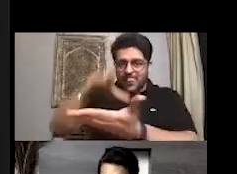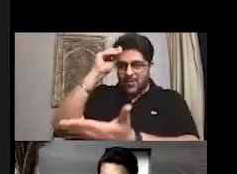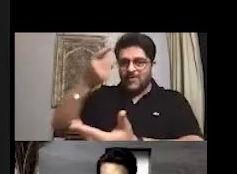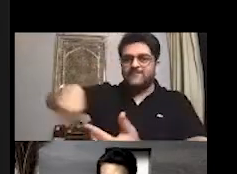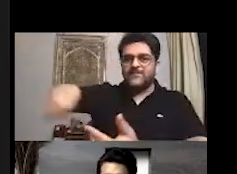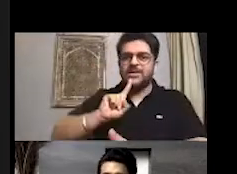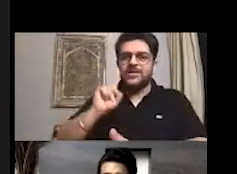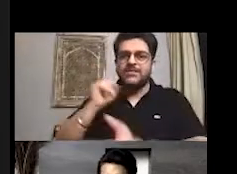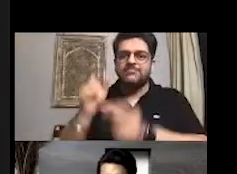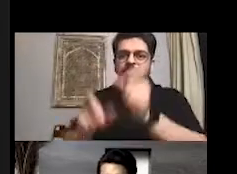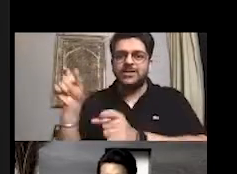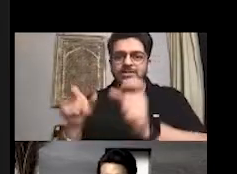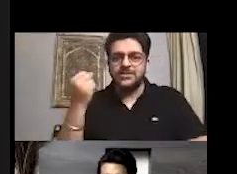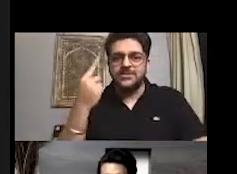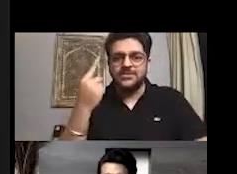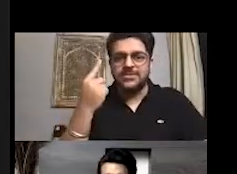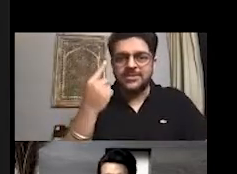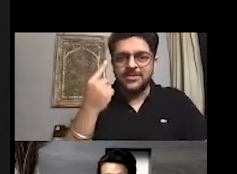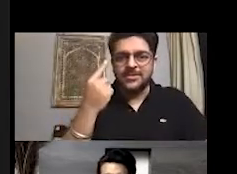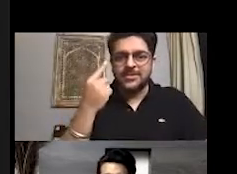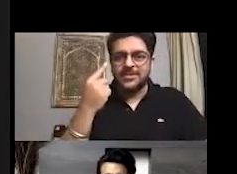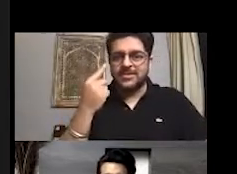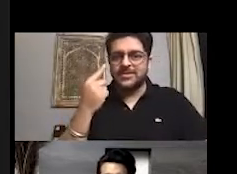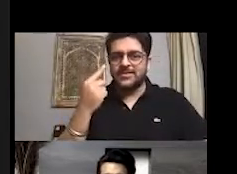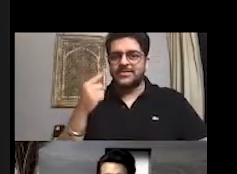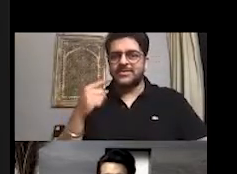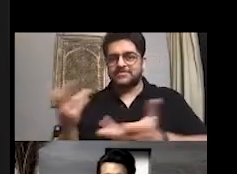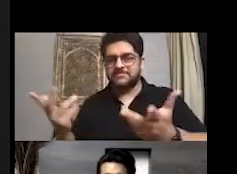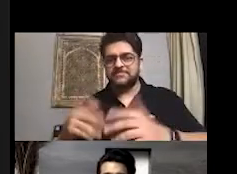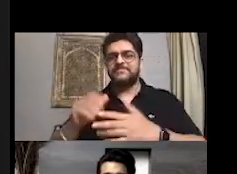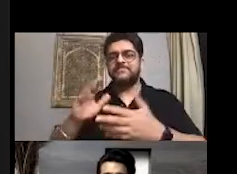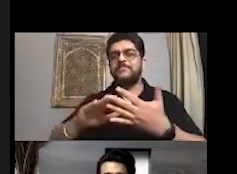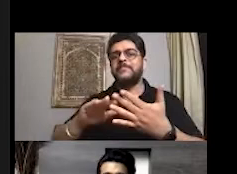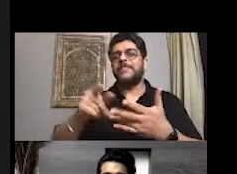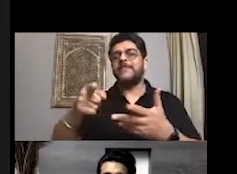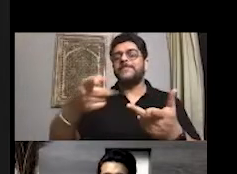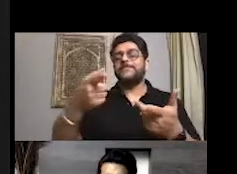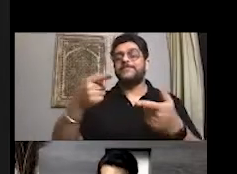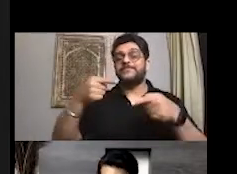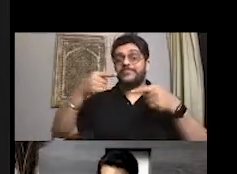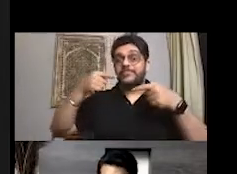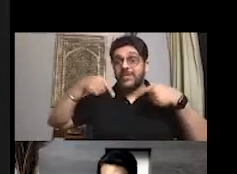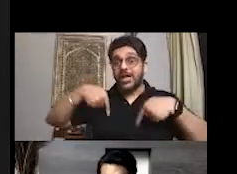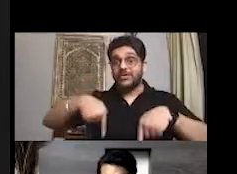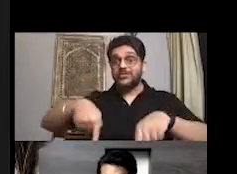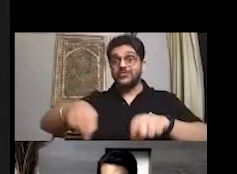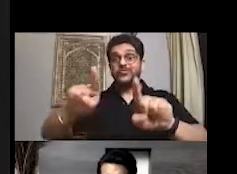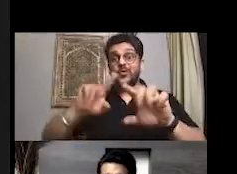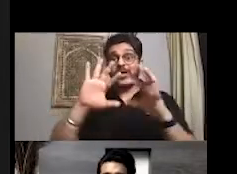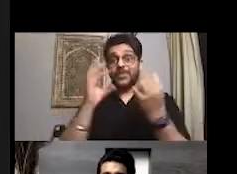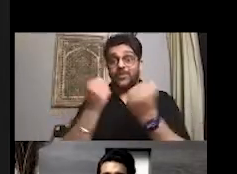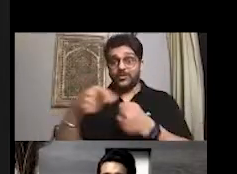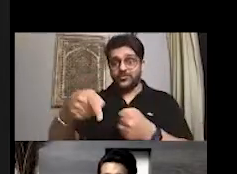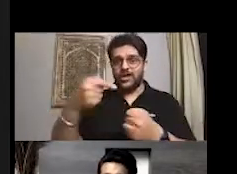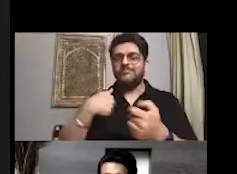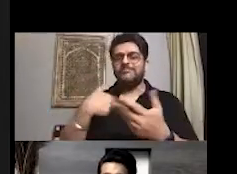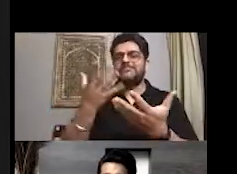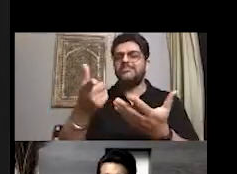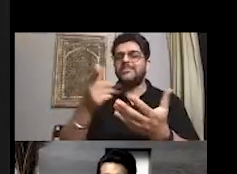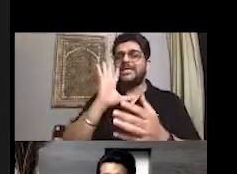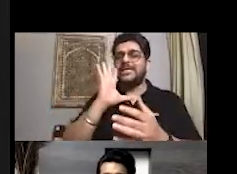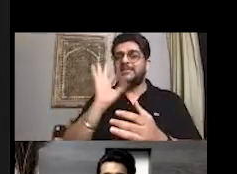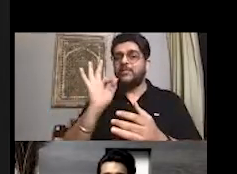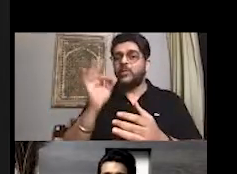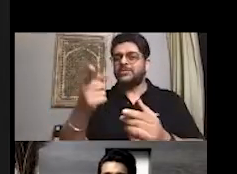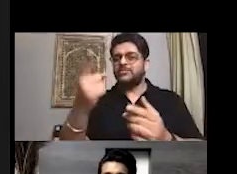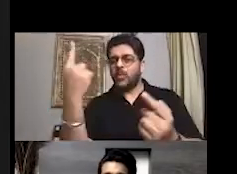voicing only. So if the interpreter would like to become a better one, they have to learn from the deaf person only. So